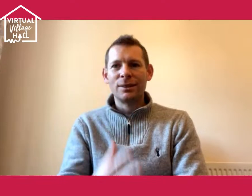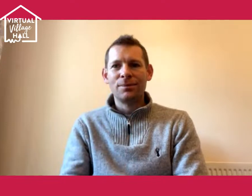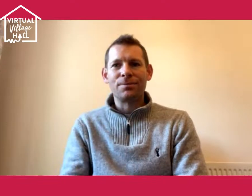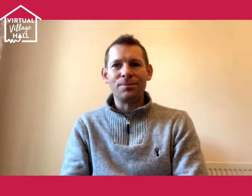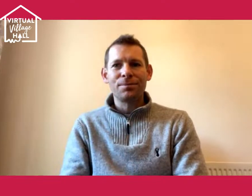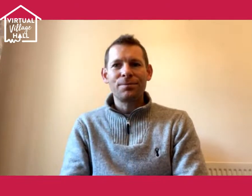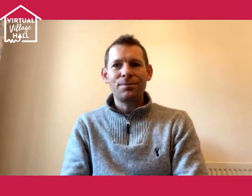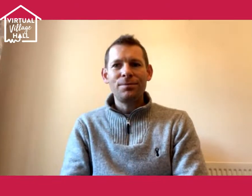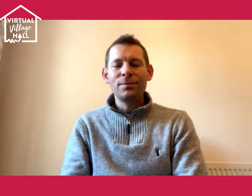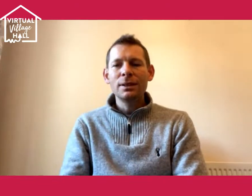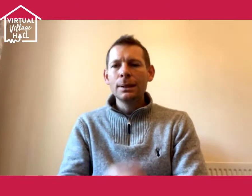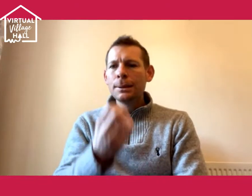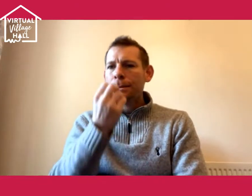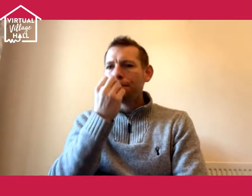beautiful,